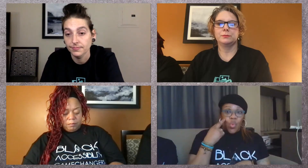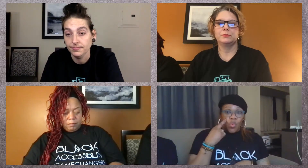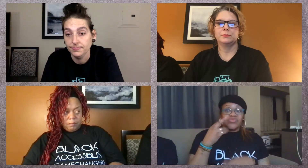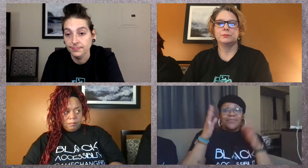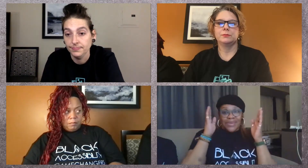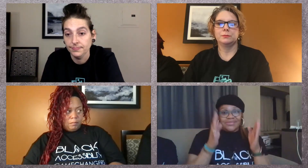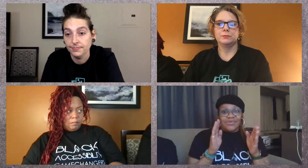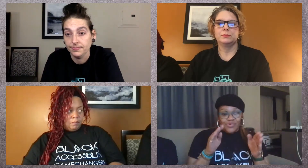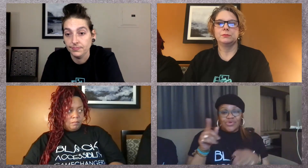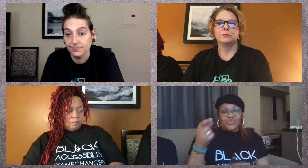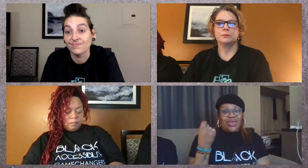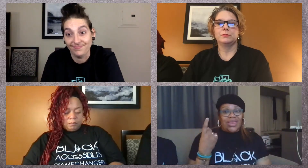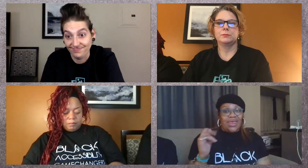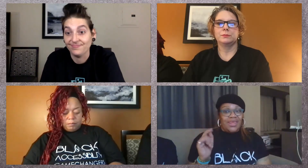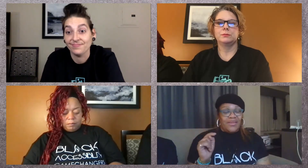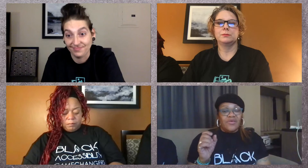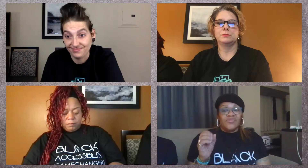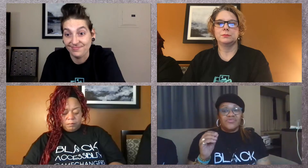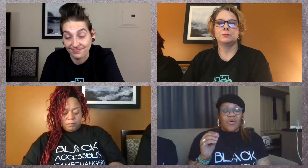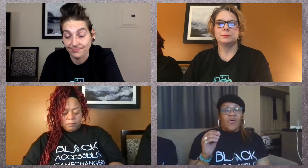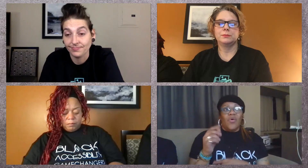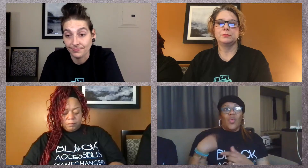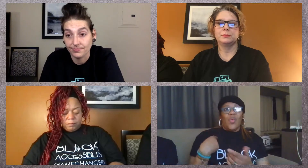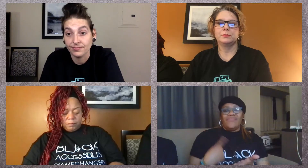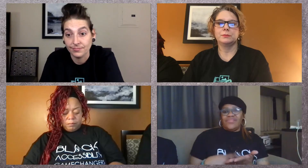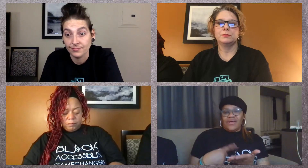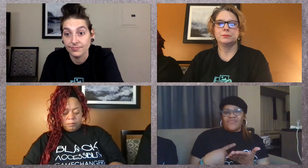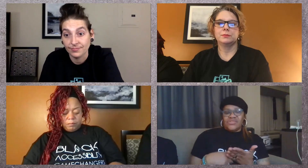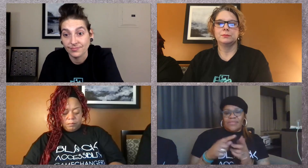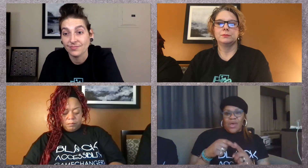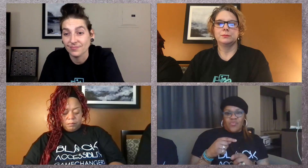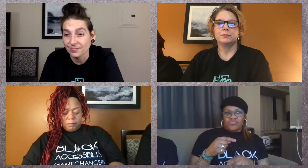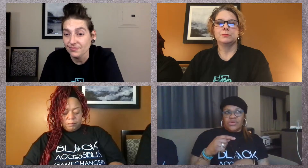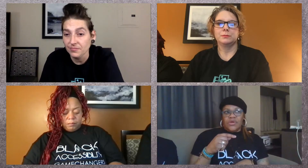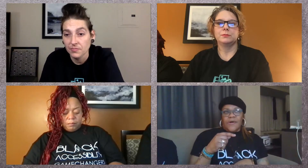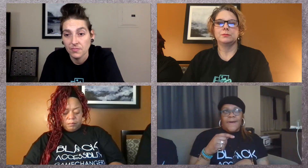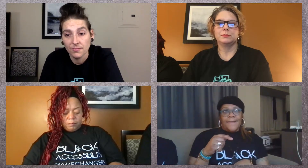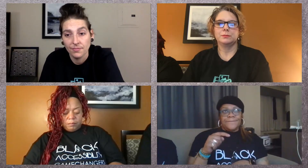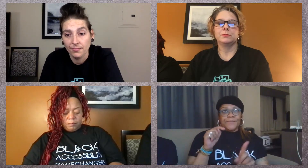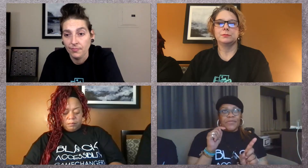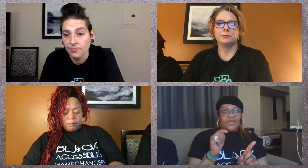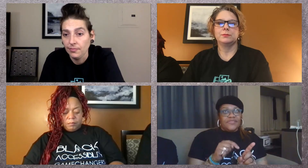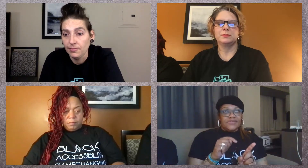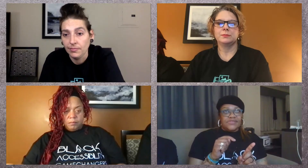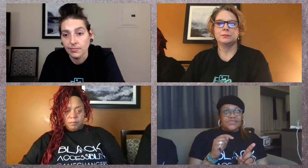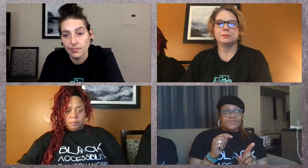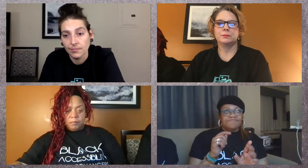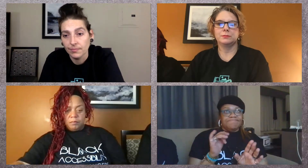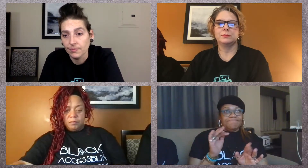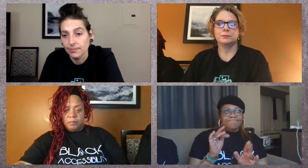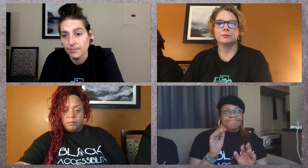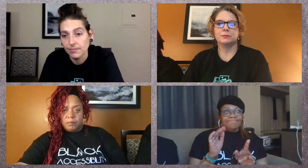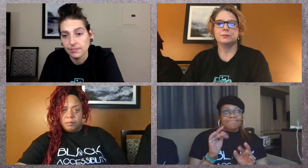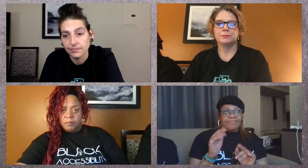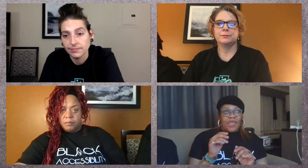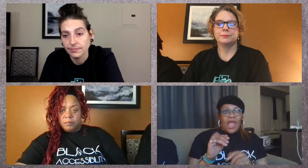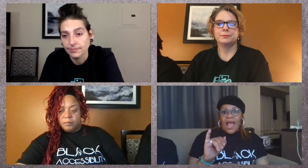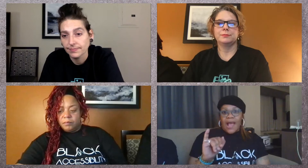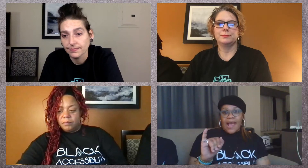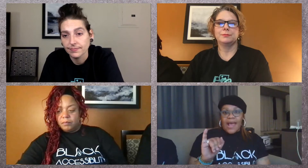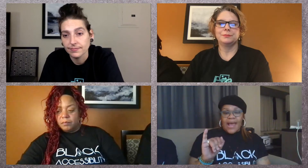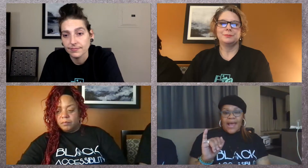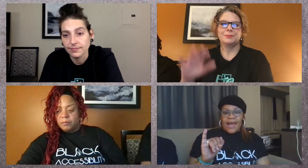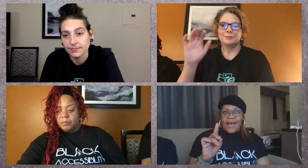not a lot of white people who pay attention. Rose is really paying attention and understands. And we were talking about